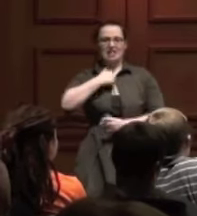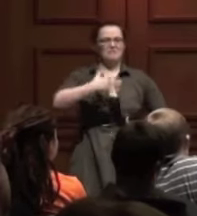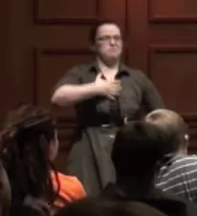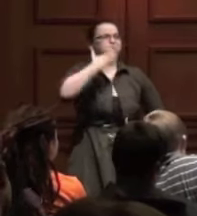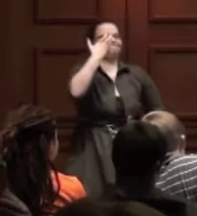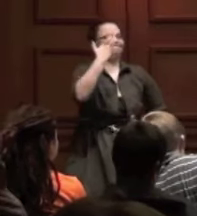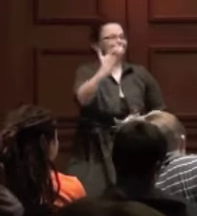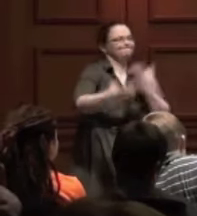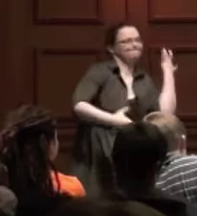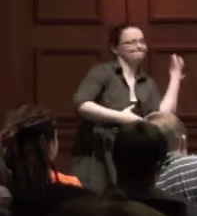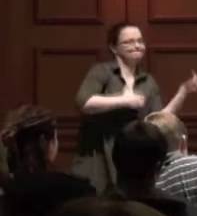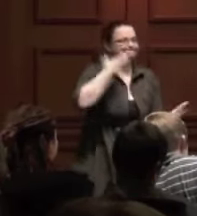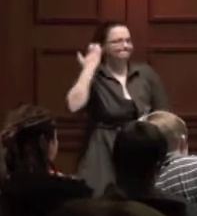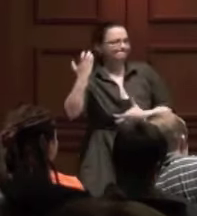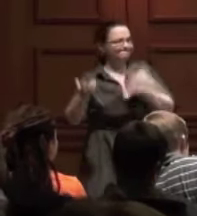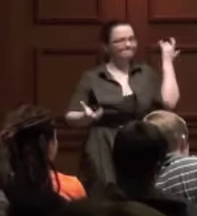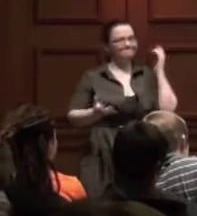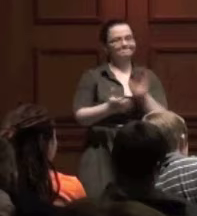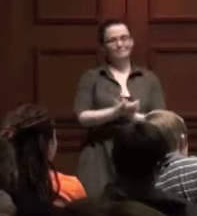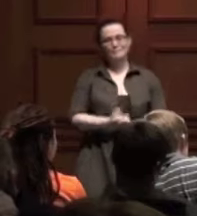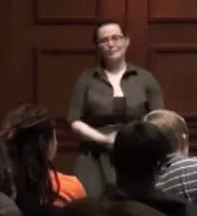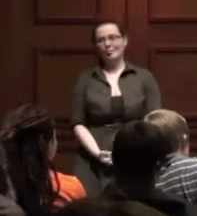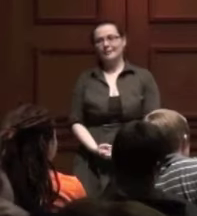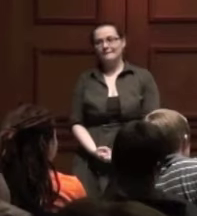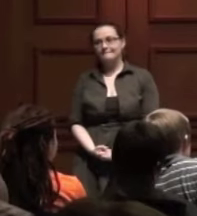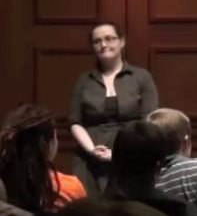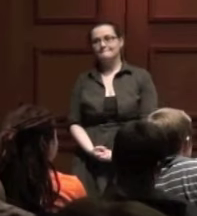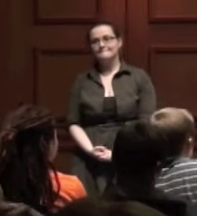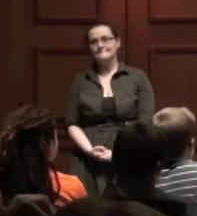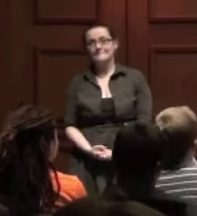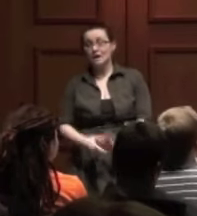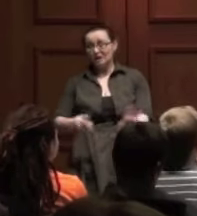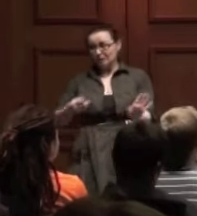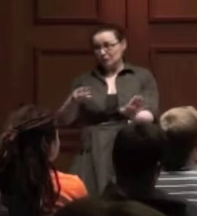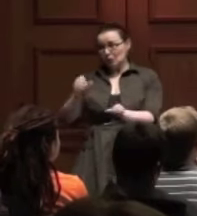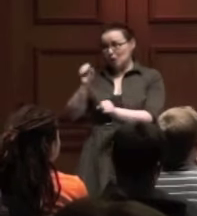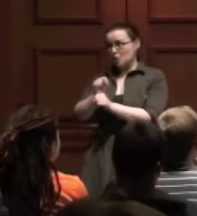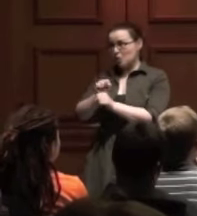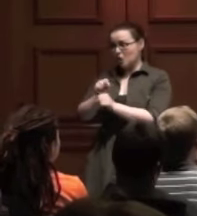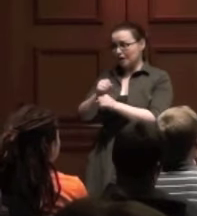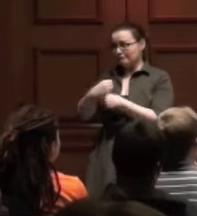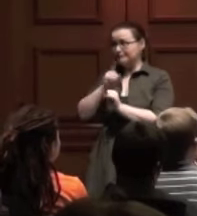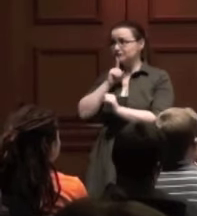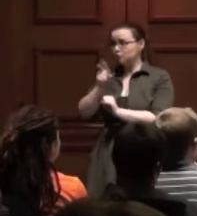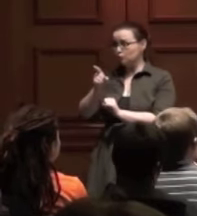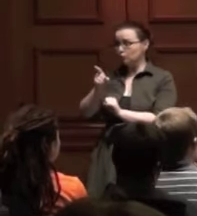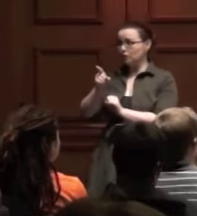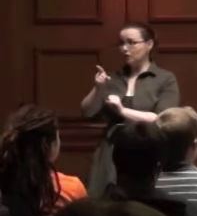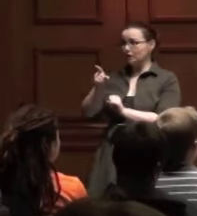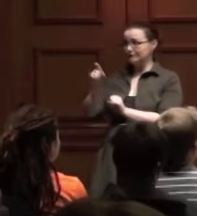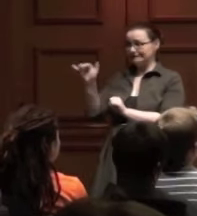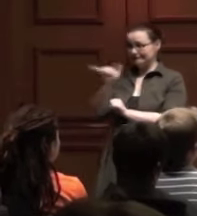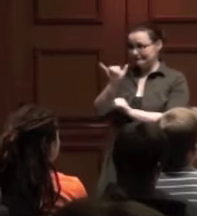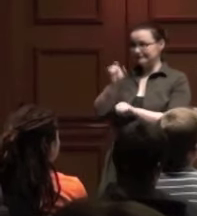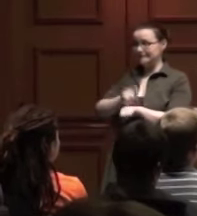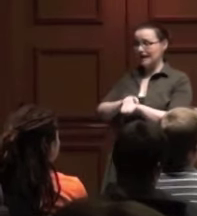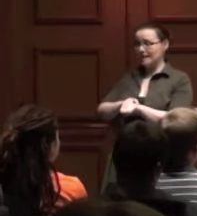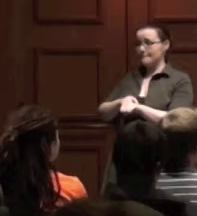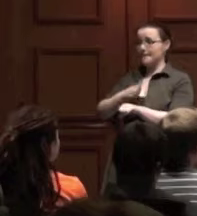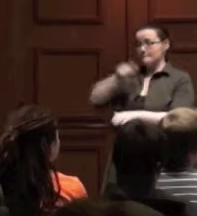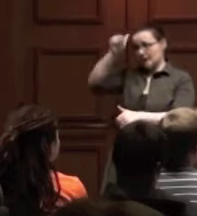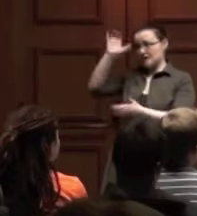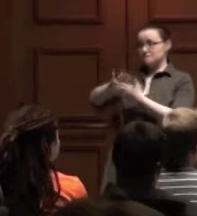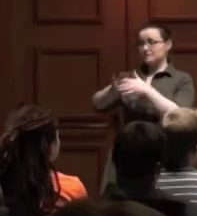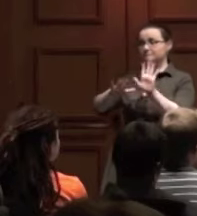from 20 years ago. We worked hard to make sure we both got a lot of time with him. My husband, she interrupted me.